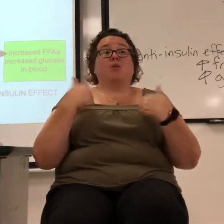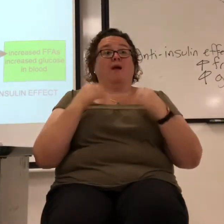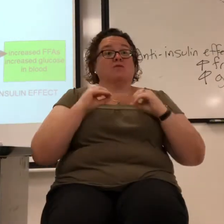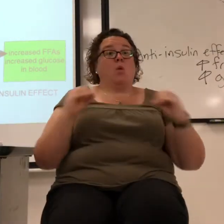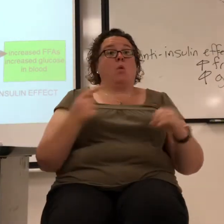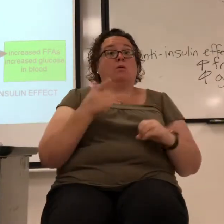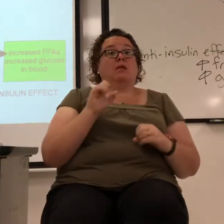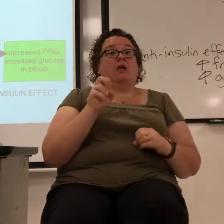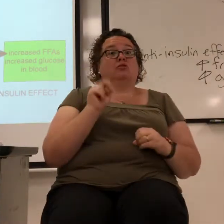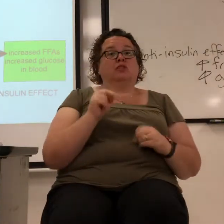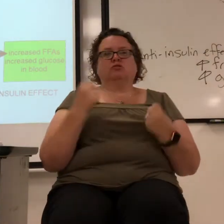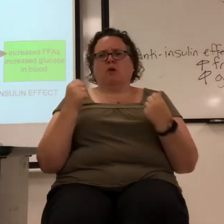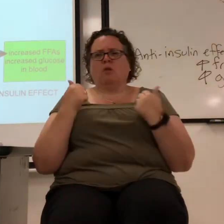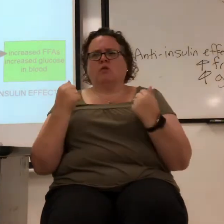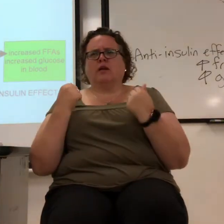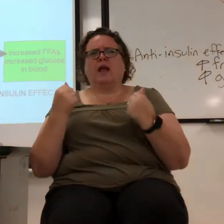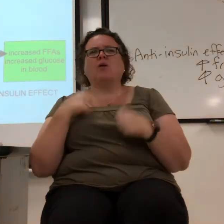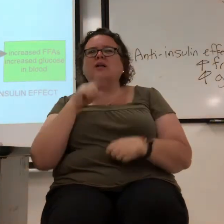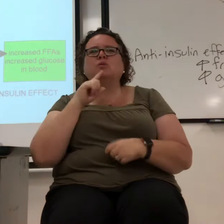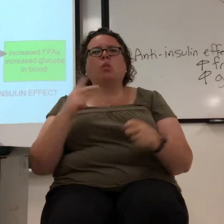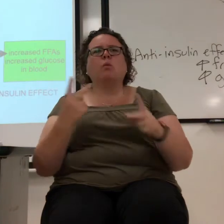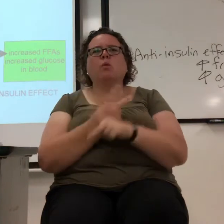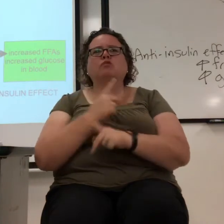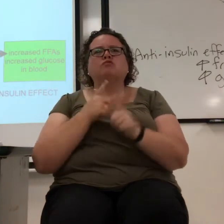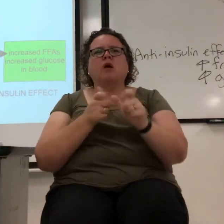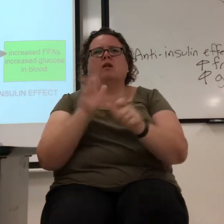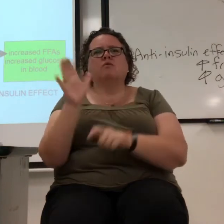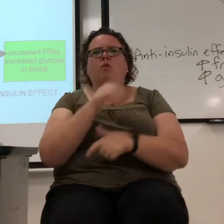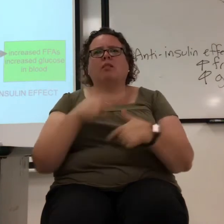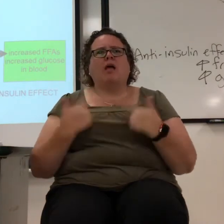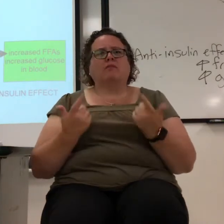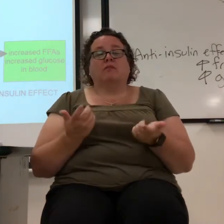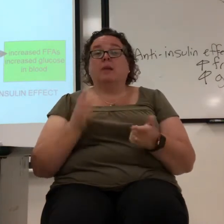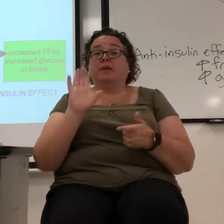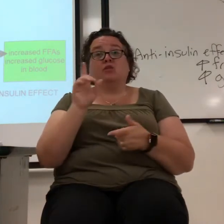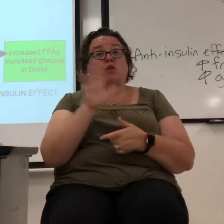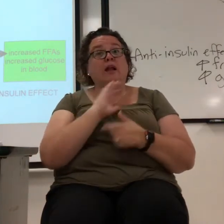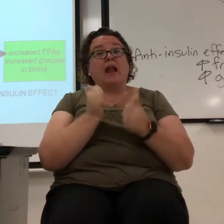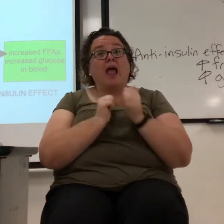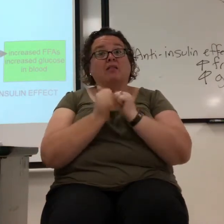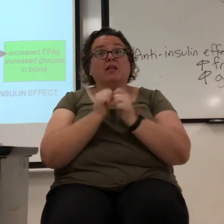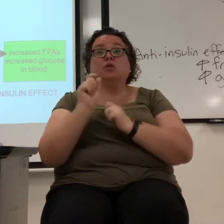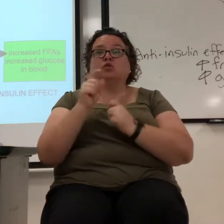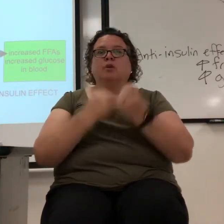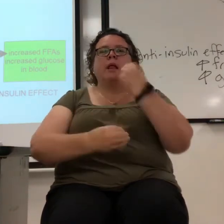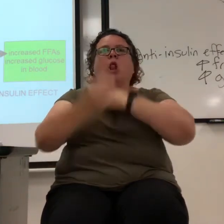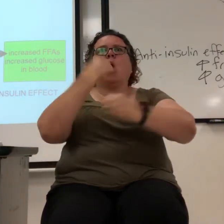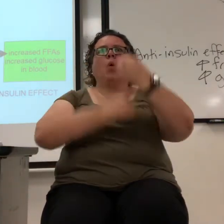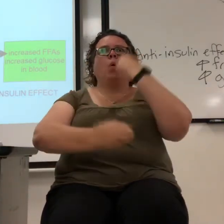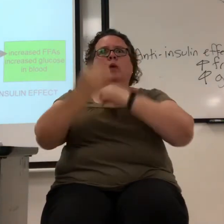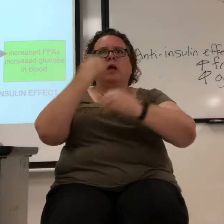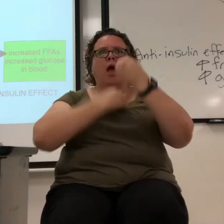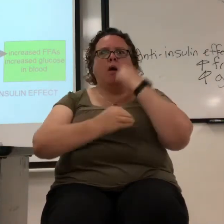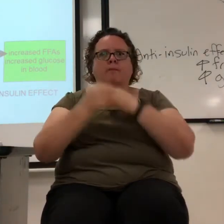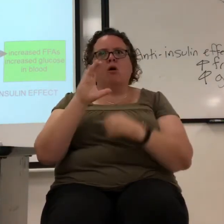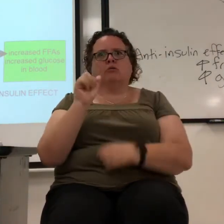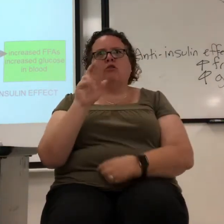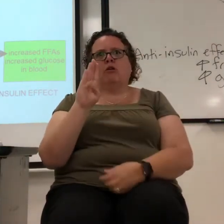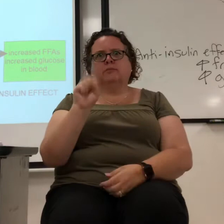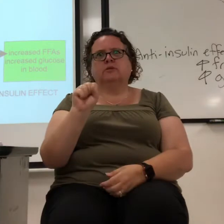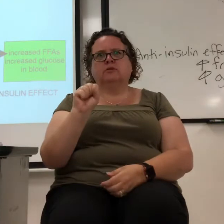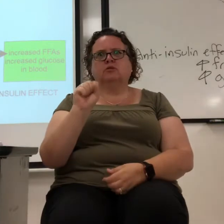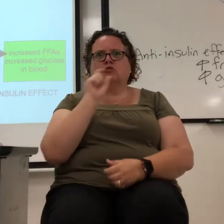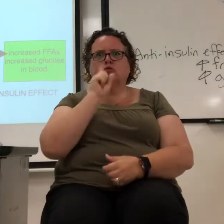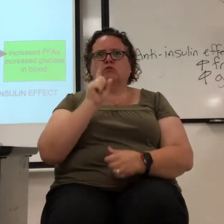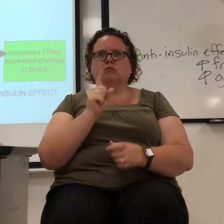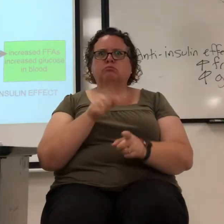can't do it. It'd be like the worst run of your life. Okay. If you're an athlete, you should be loading up on carbs. Okay. You'll perform